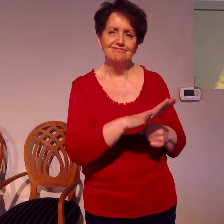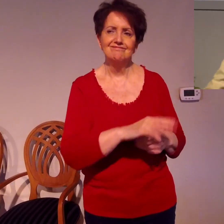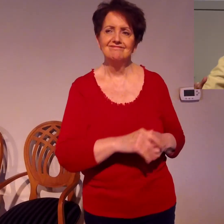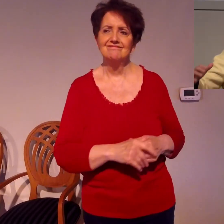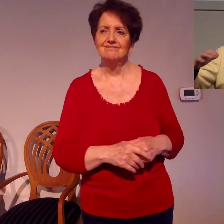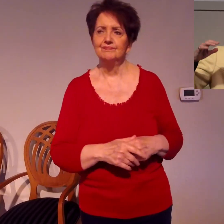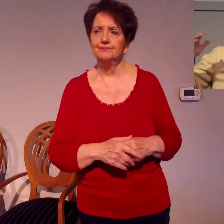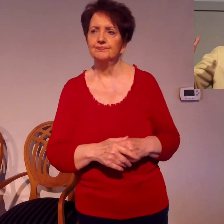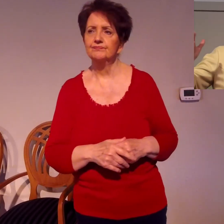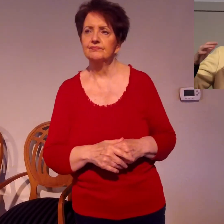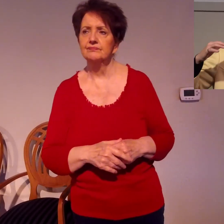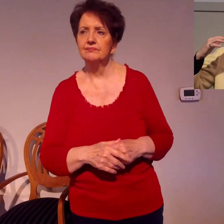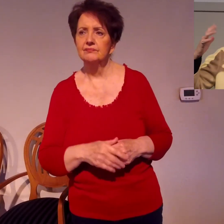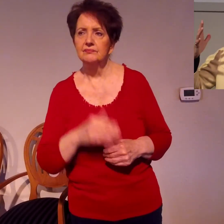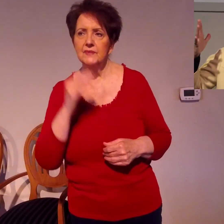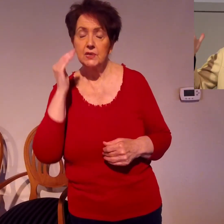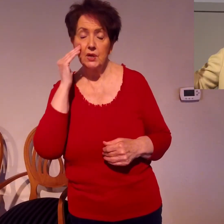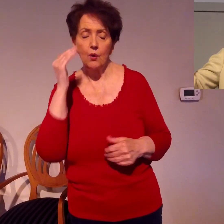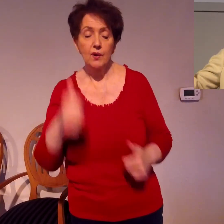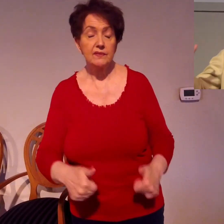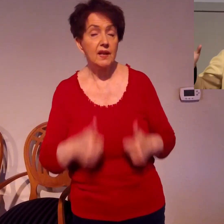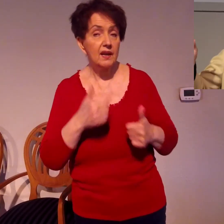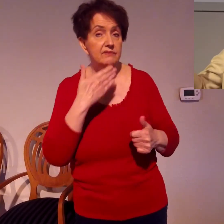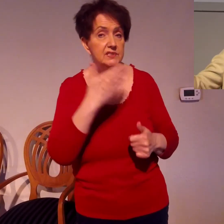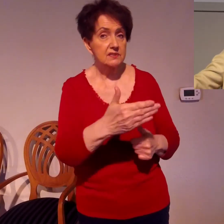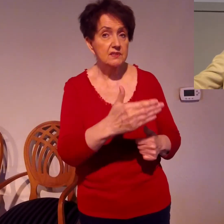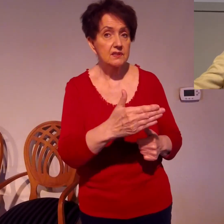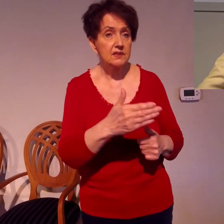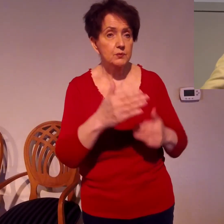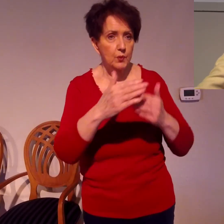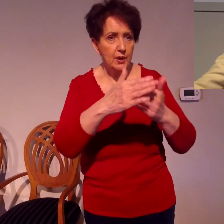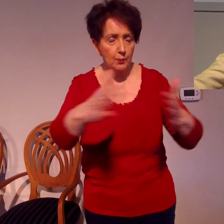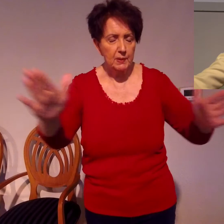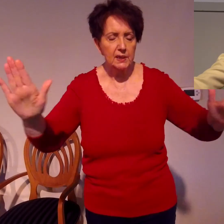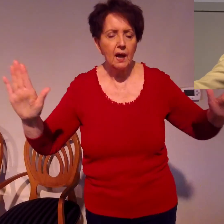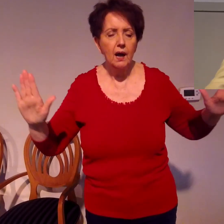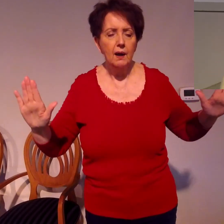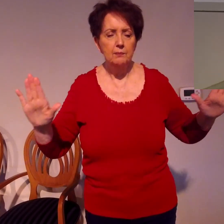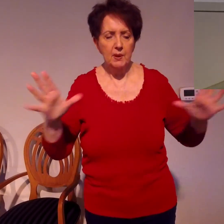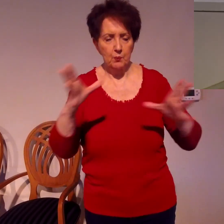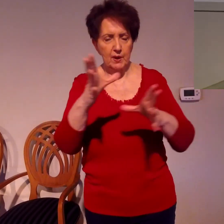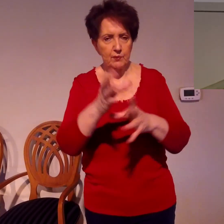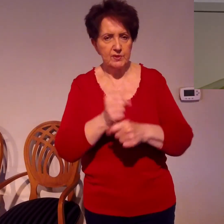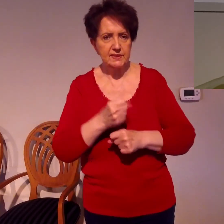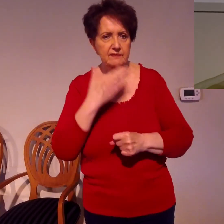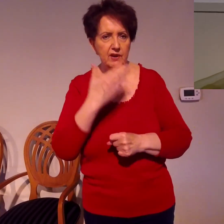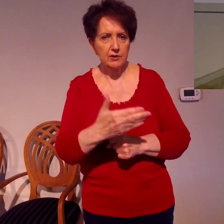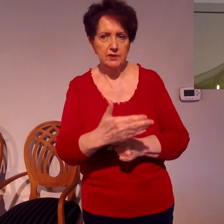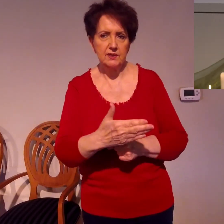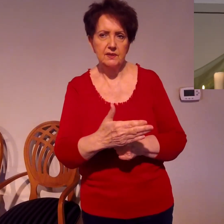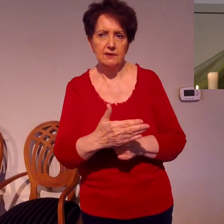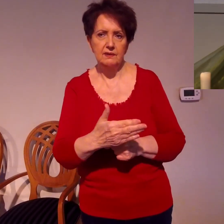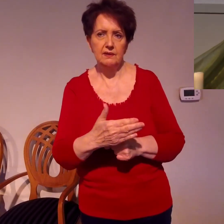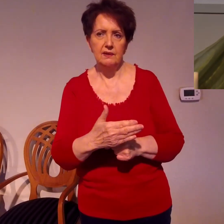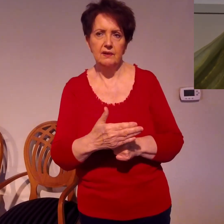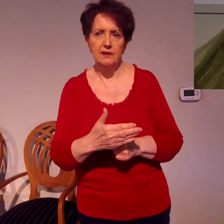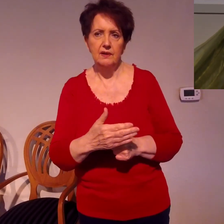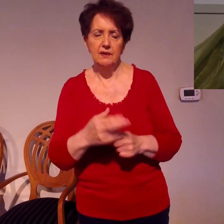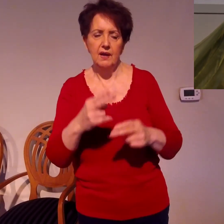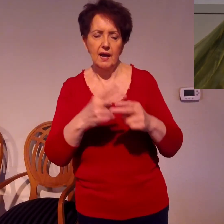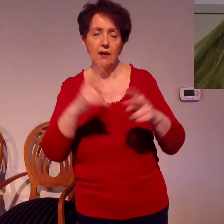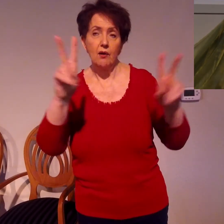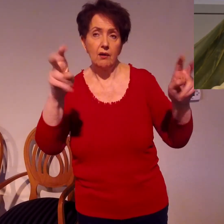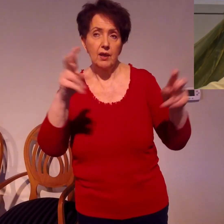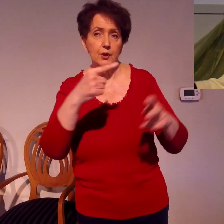And so, knowing that life is good, we open up to the good and we receive our good. I call it